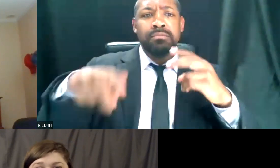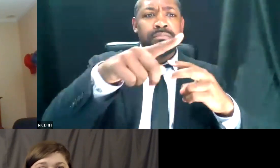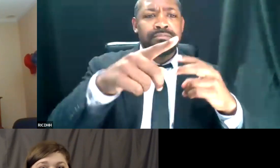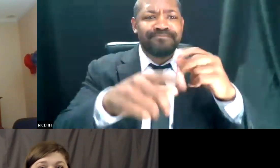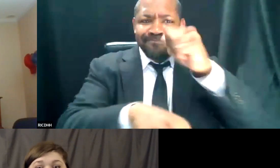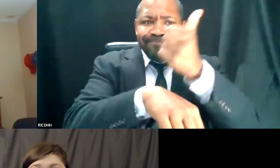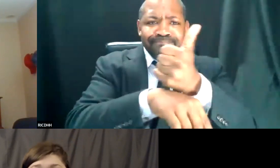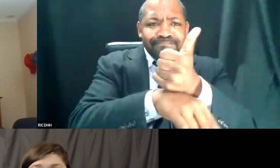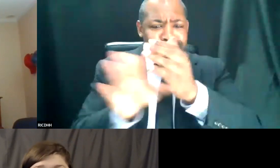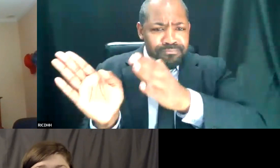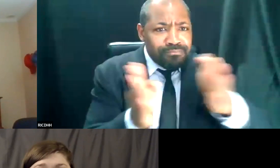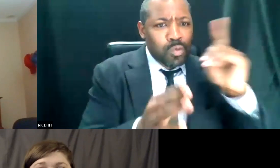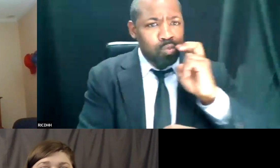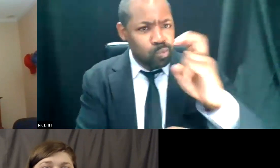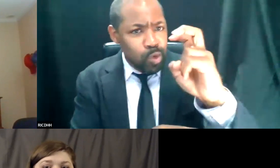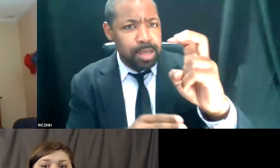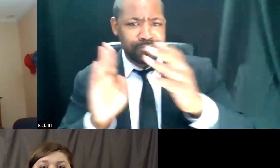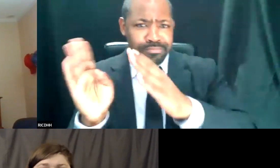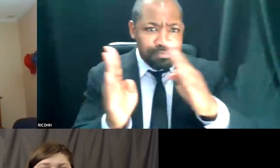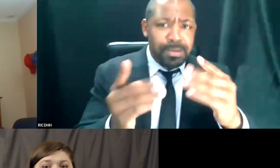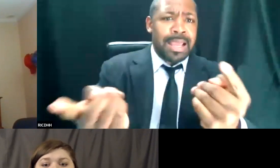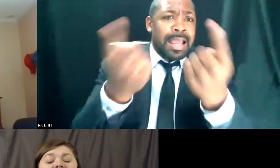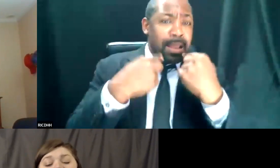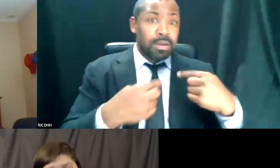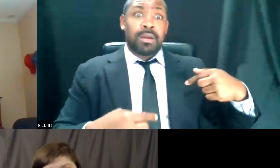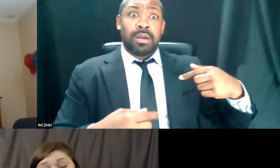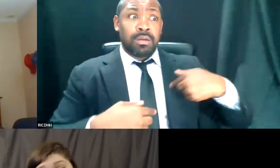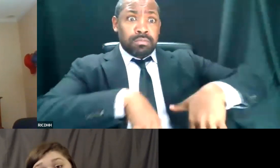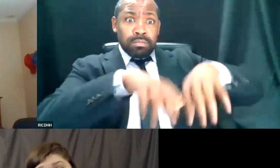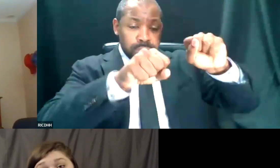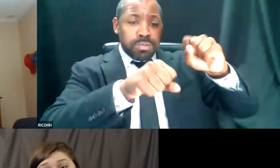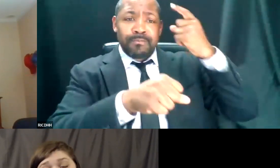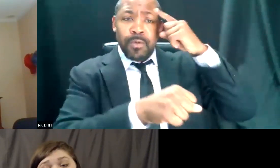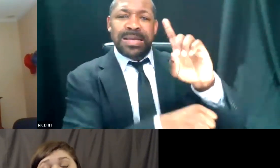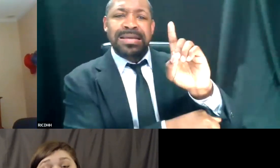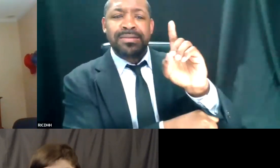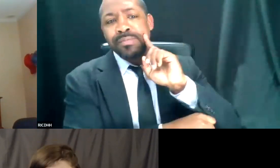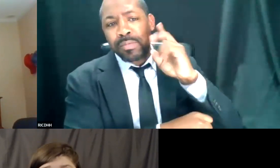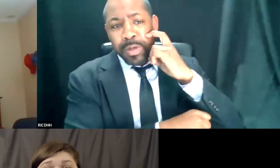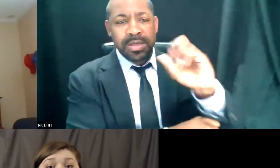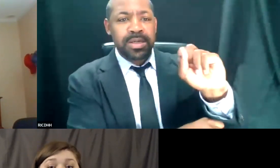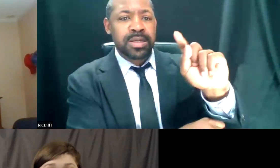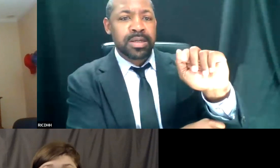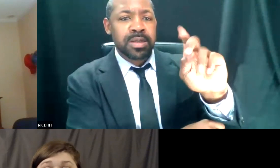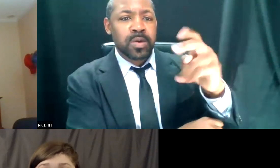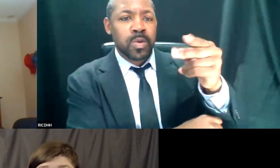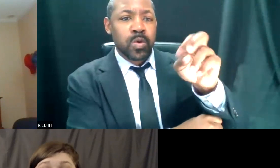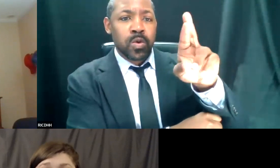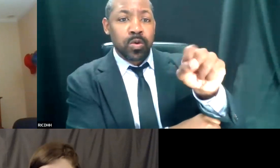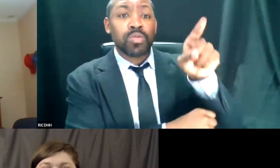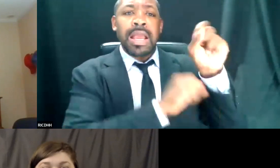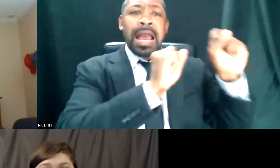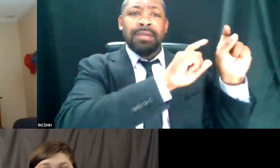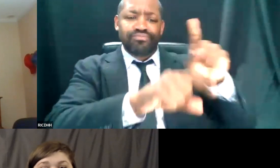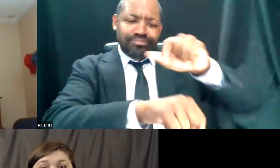please come to that. We have it. We can set up transportation for the